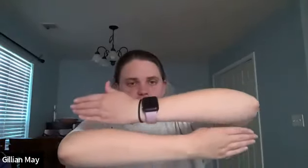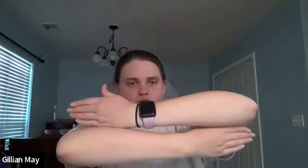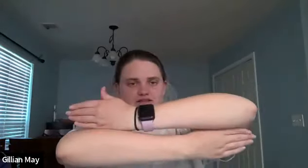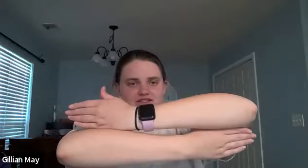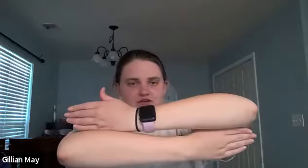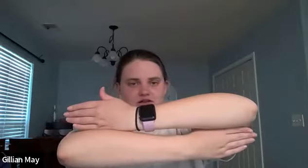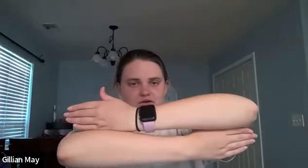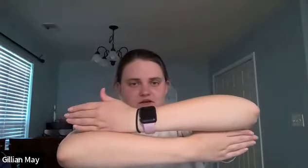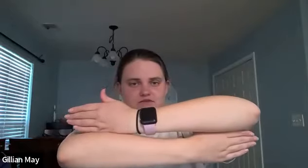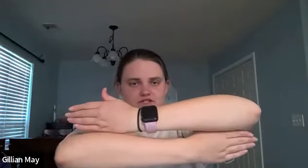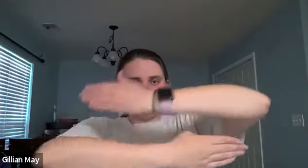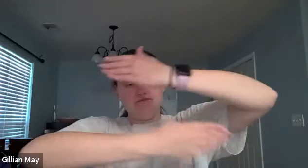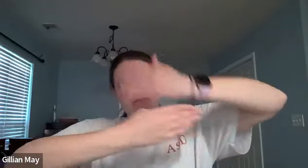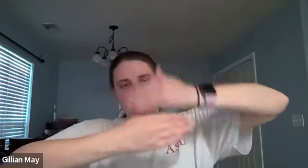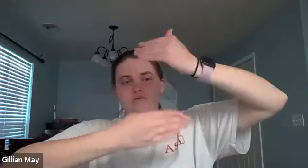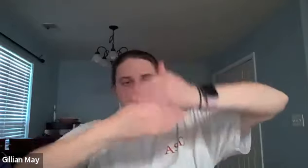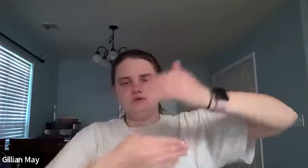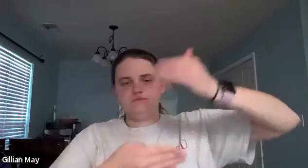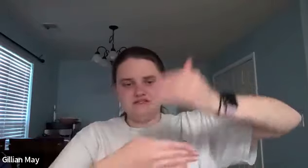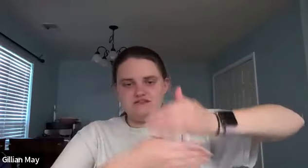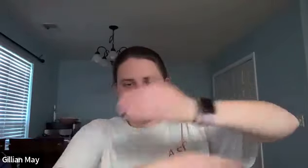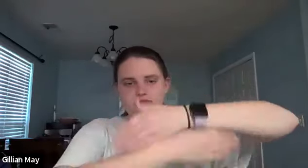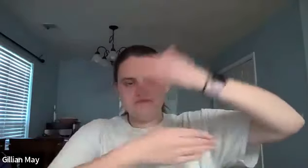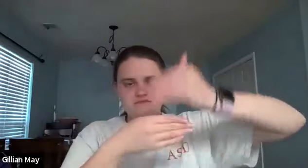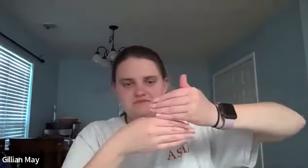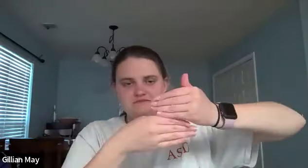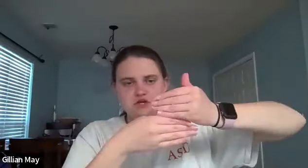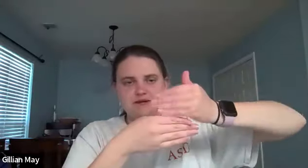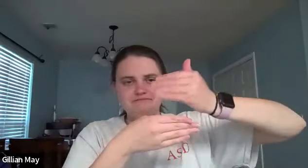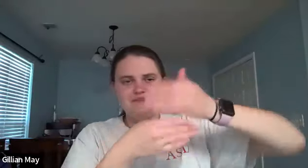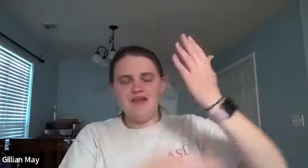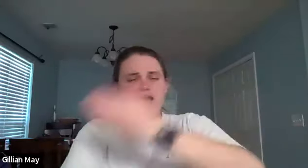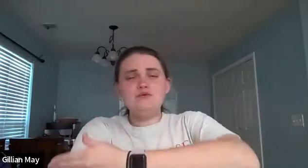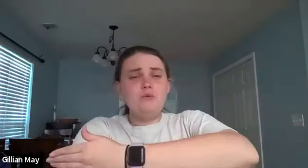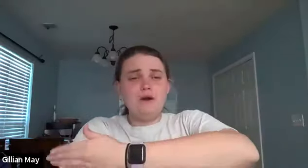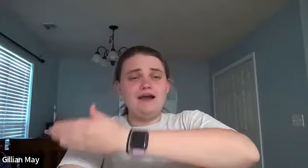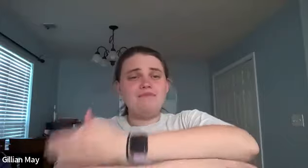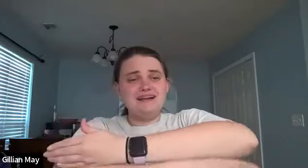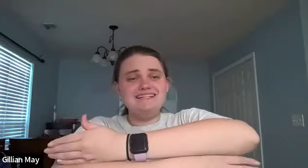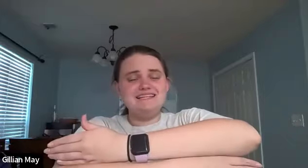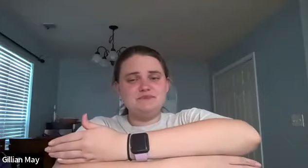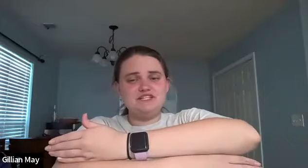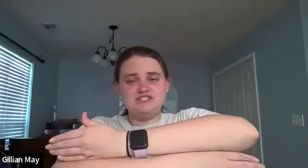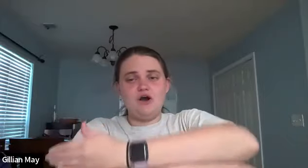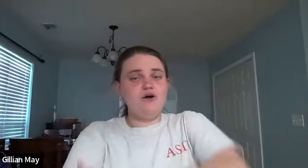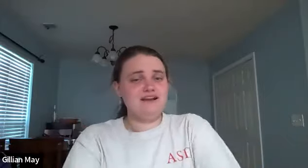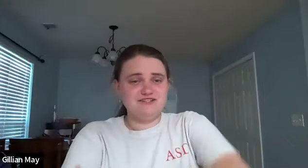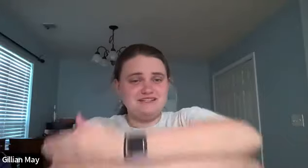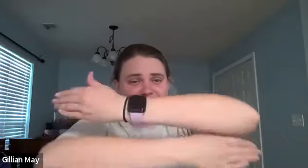going to go like this. You're going to have them on top of each other. Well, whoops, I did this far. Sorry. I don't know why. My day has been just all kinds of crazy. And I'm sitting